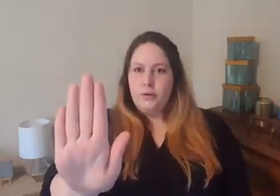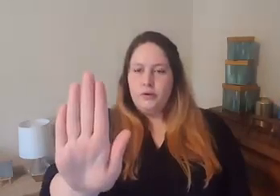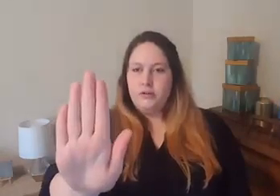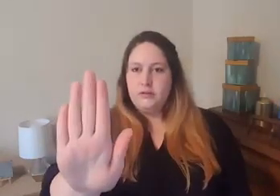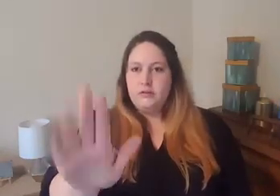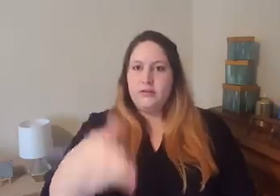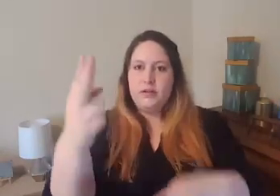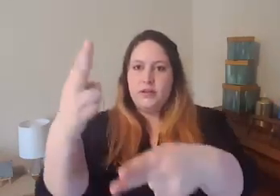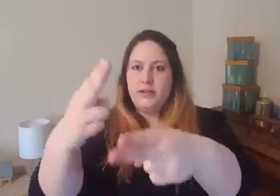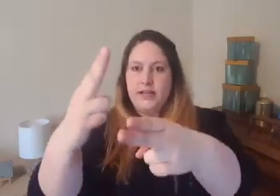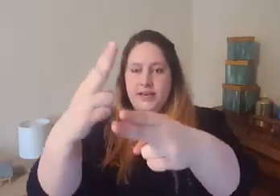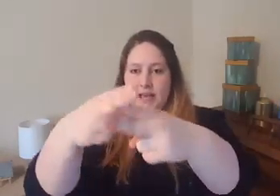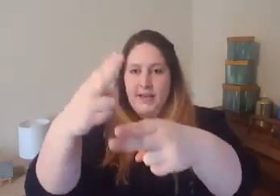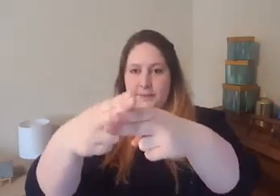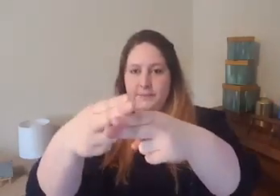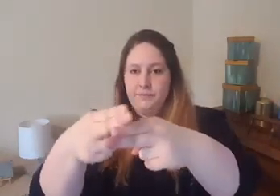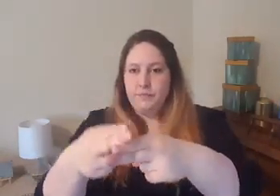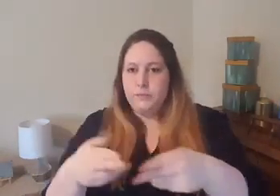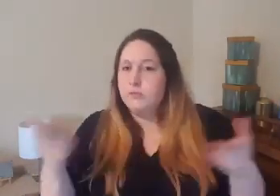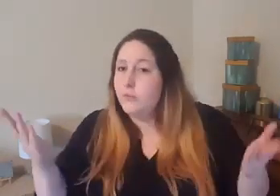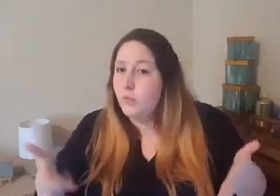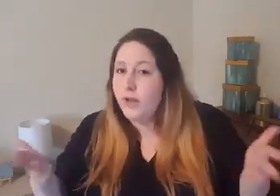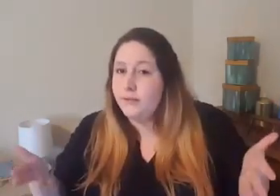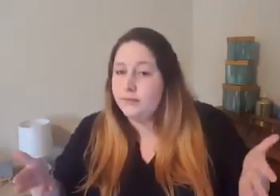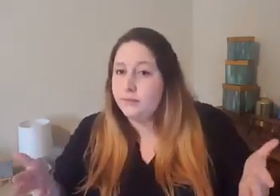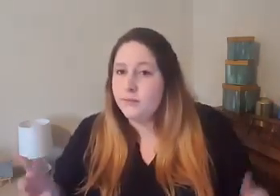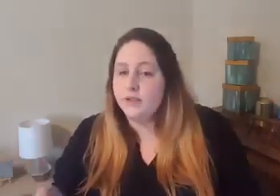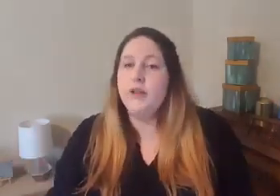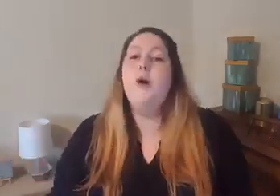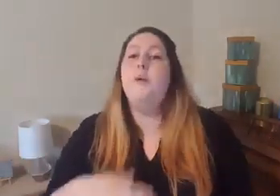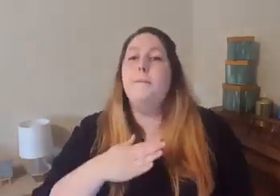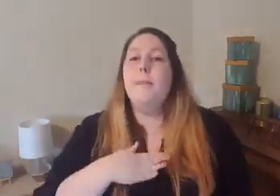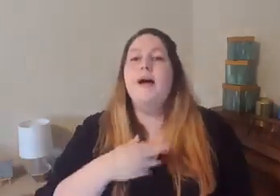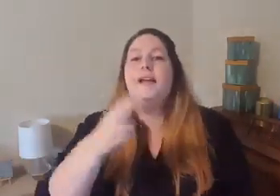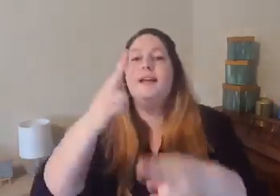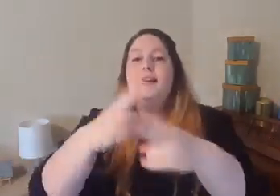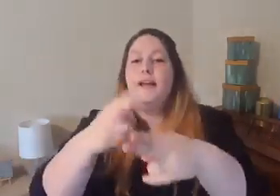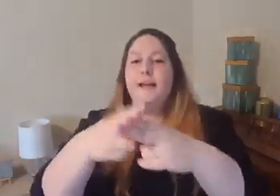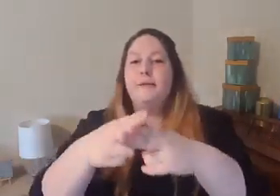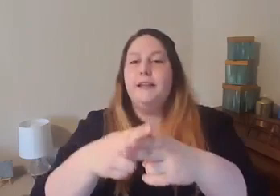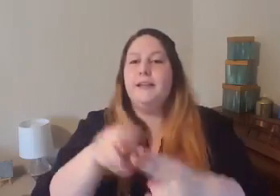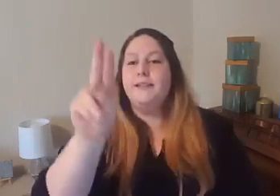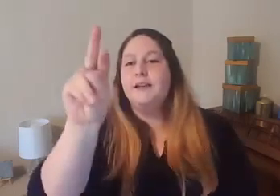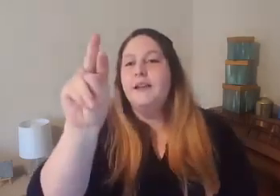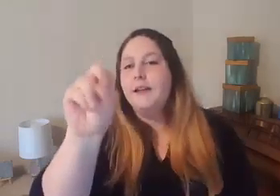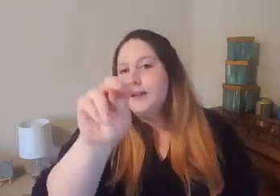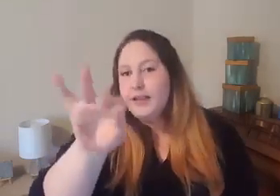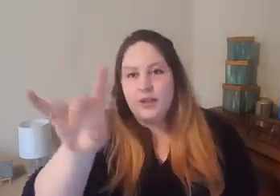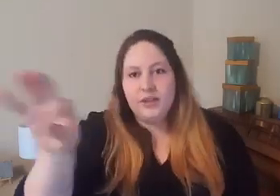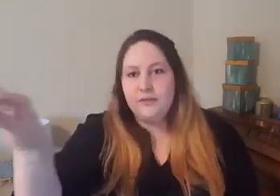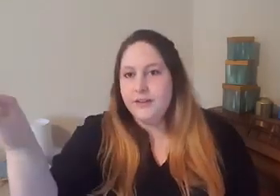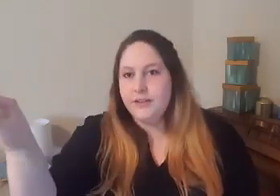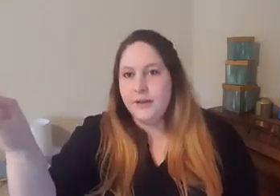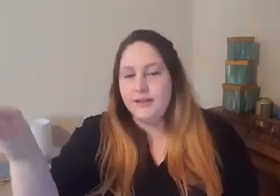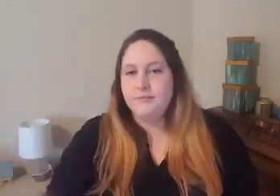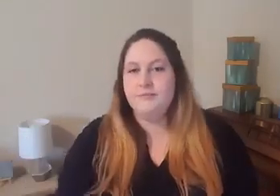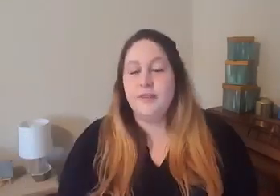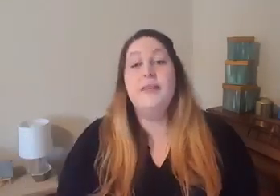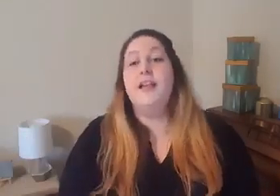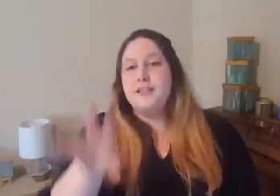Your name what? And you're like, oh, my name is, and then you can finger spell it. And that is